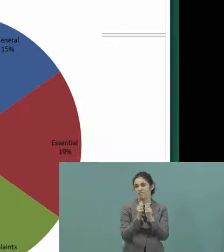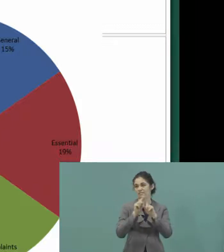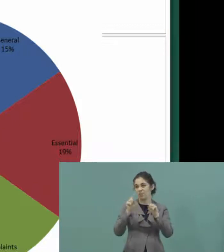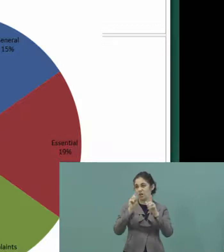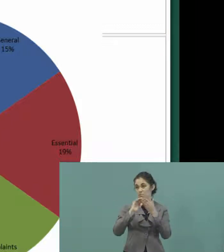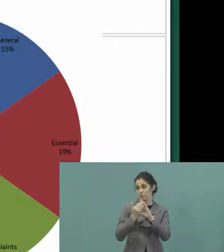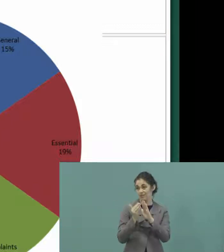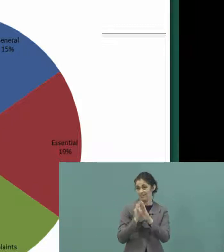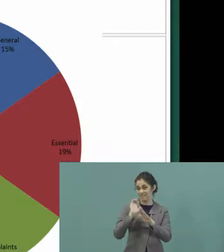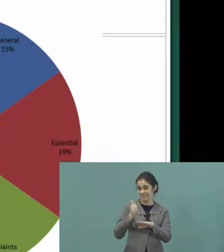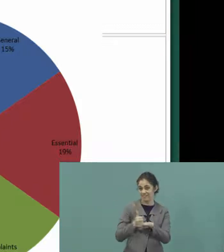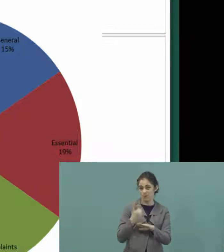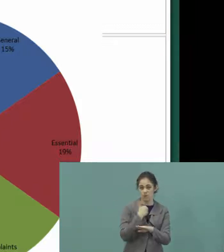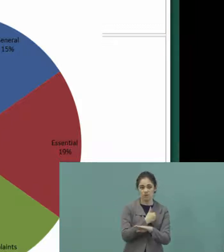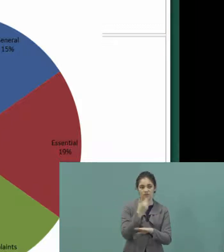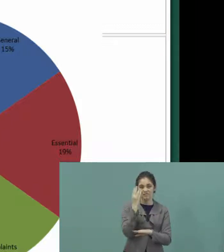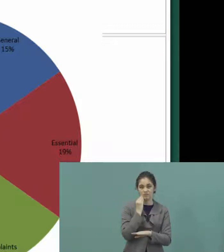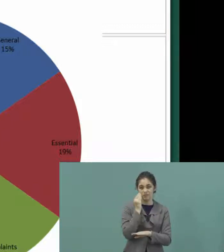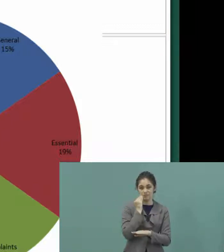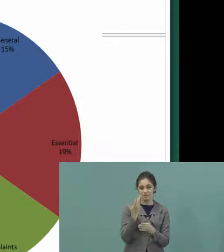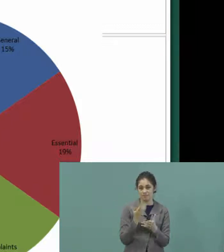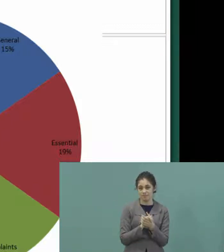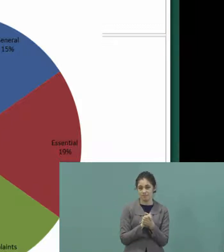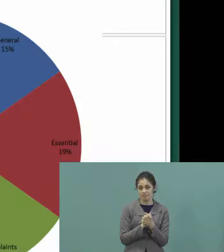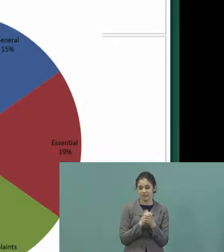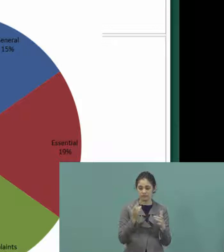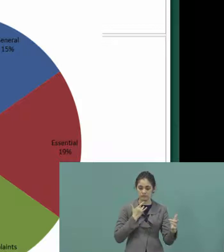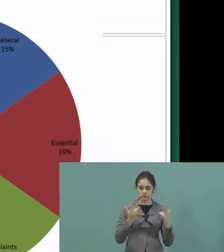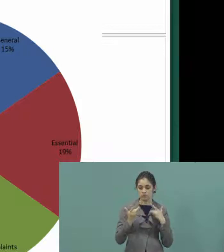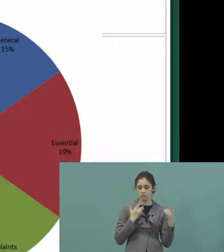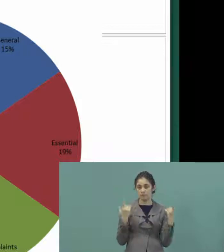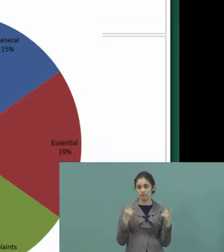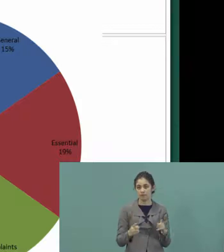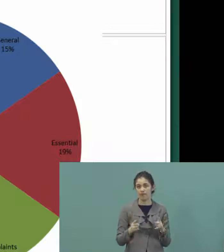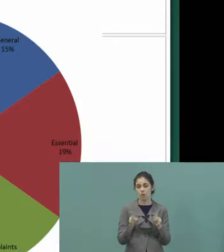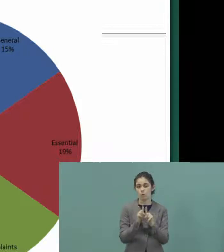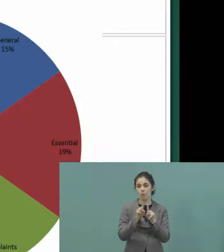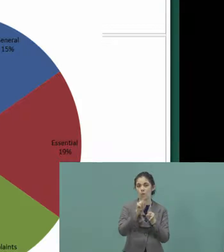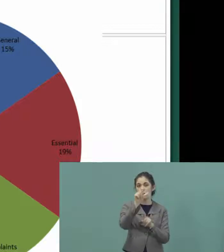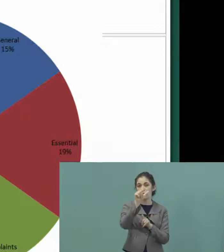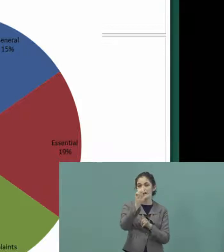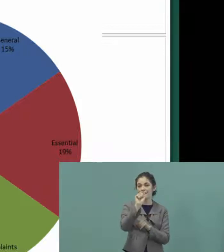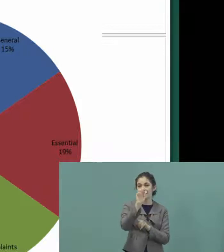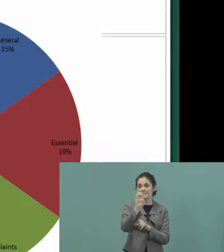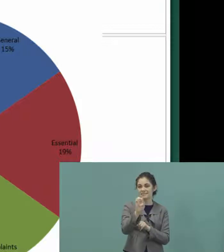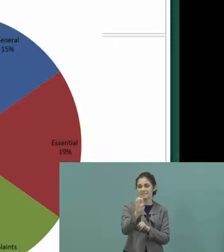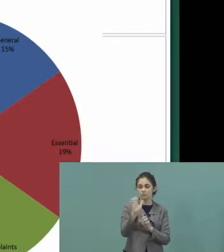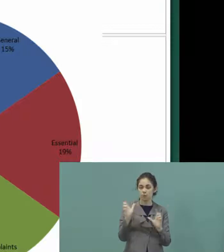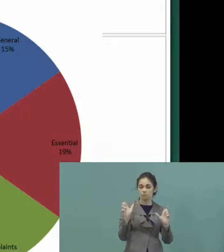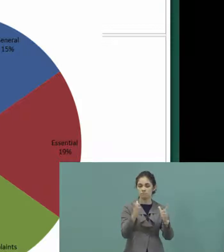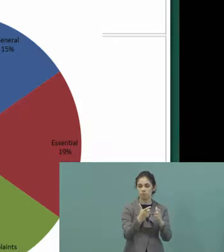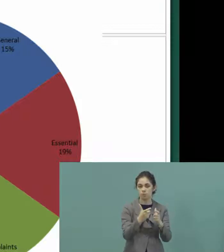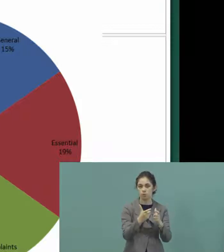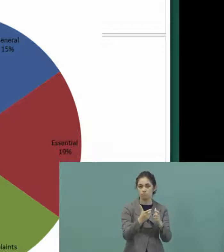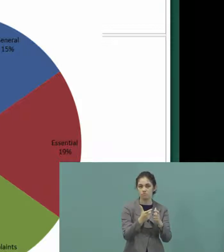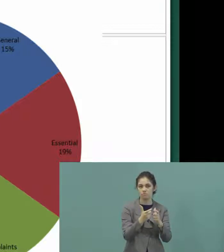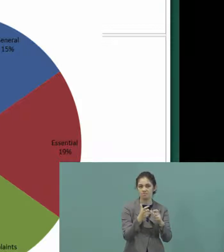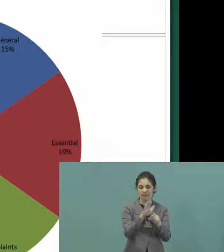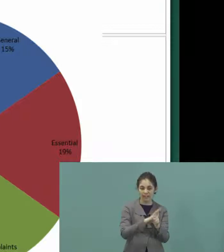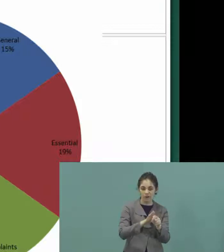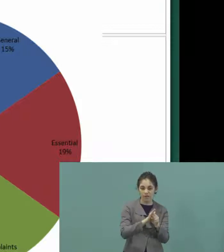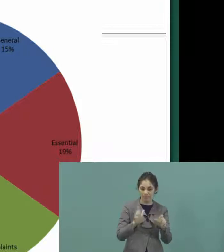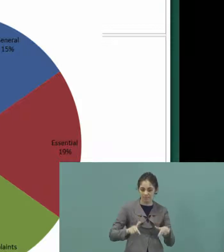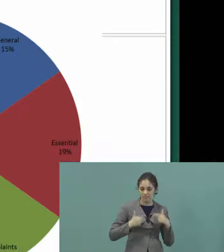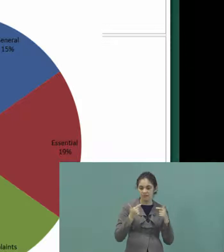settings, the way that we've seen concerns and cases in these congregate facilities. We have to remain